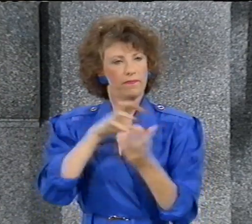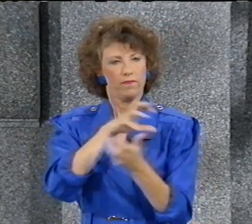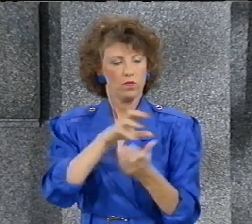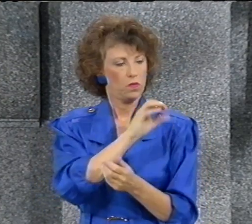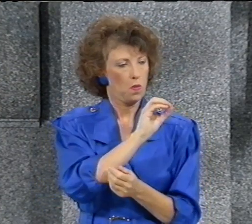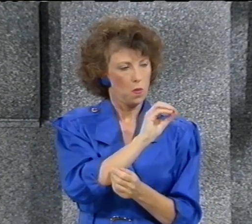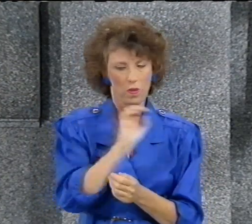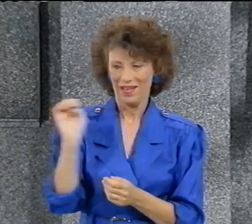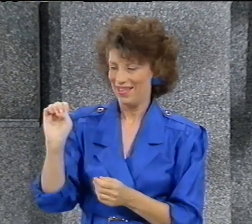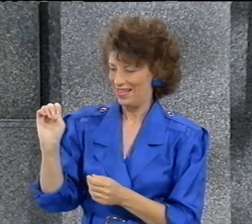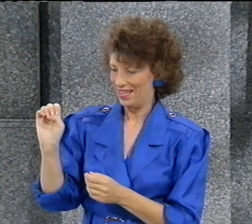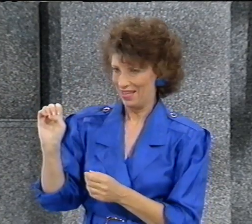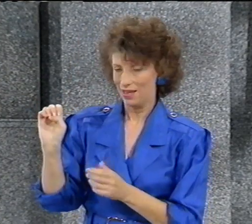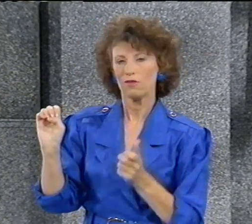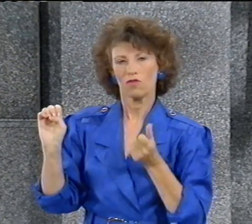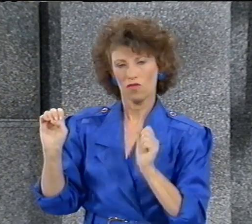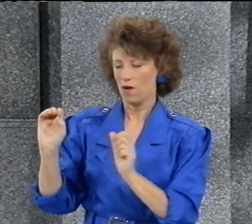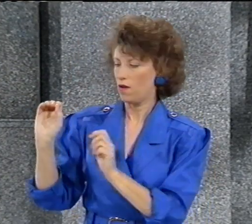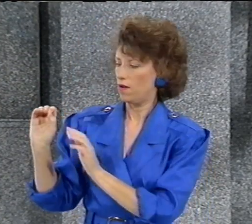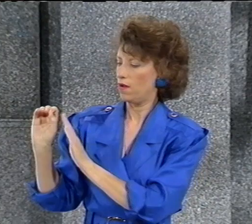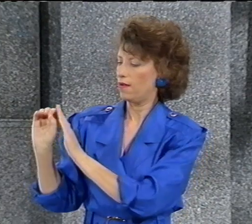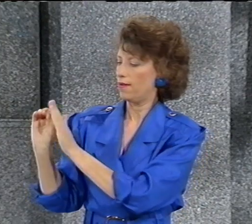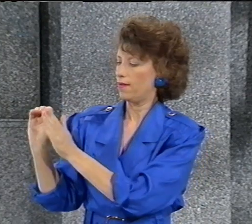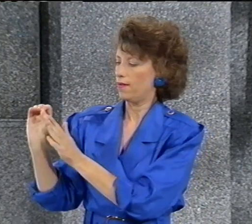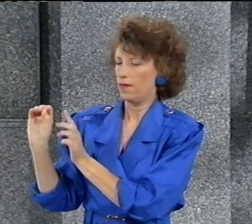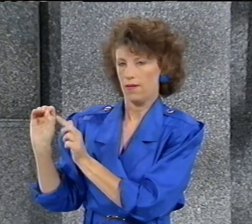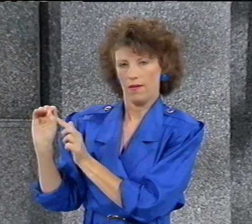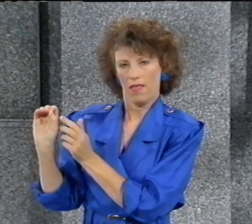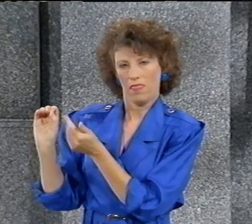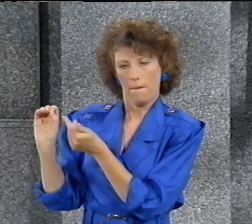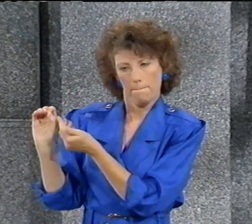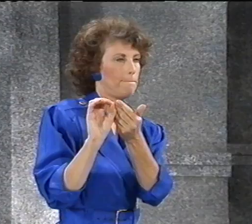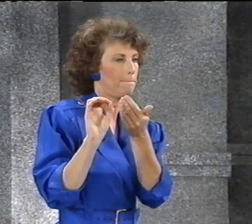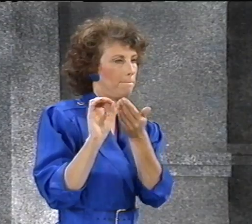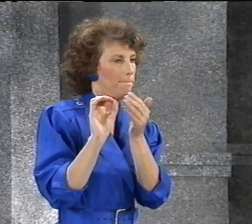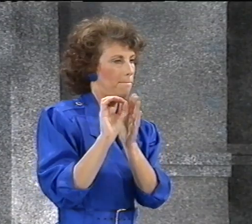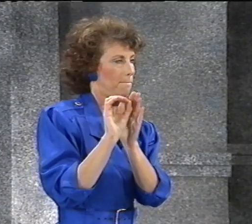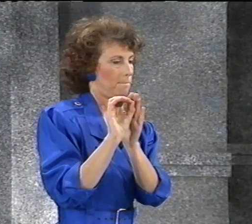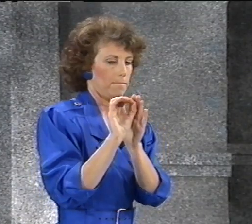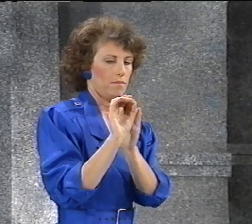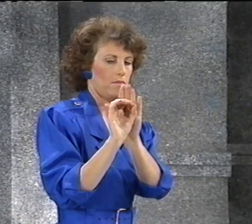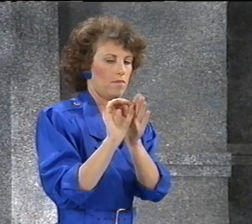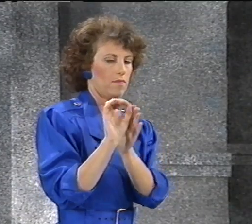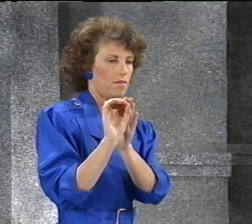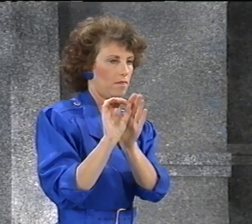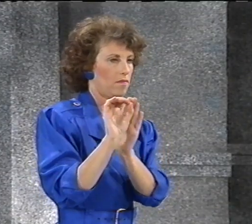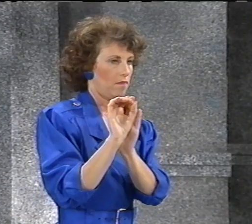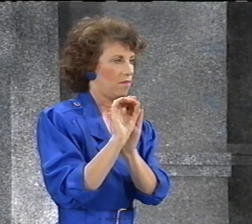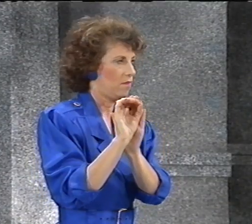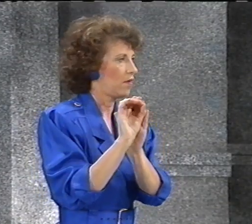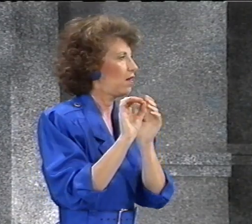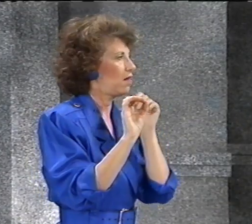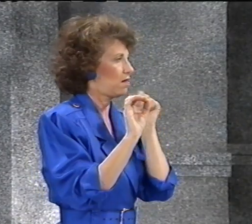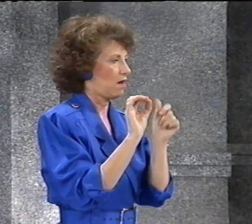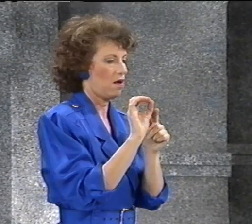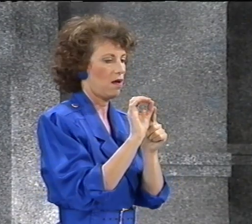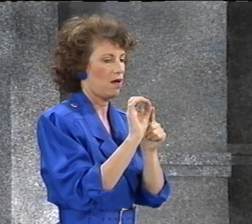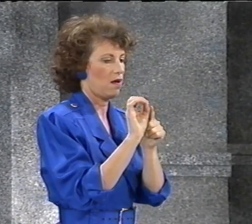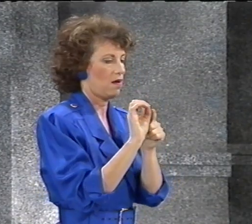Sometimes people confuse O and E. I suggest you have your thumb and index finger meet in a smooth circle, and don't